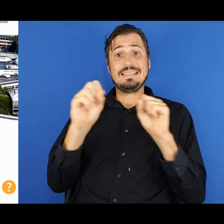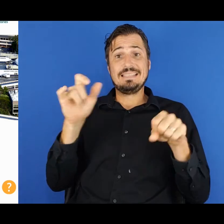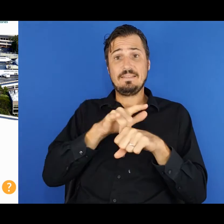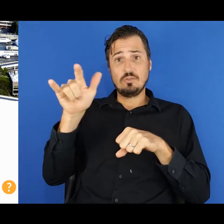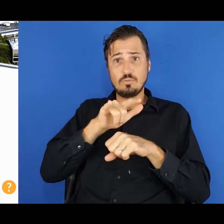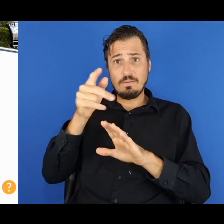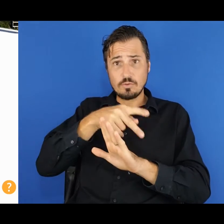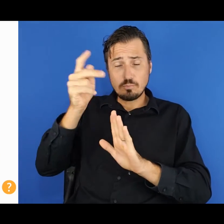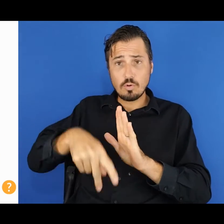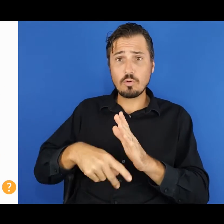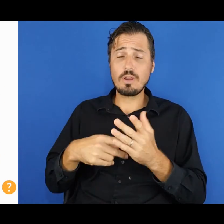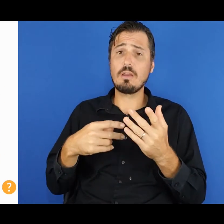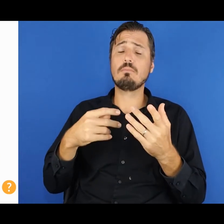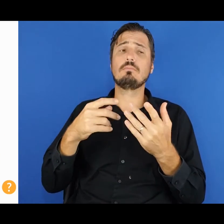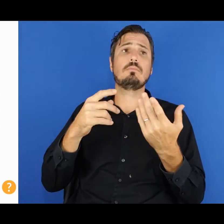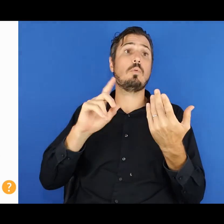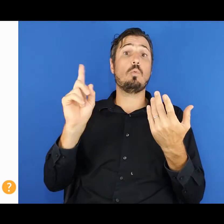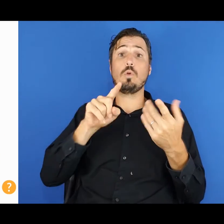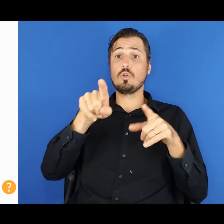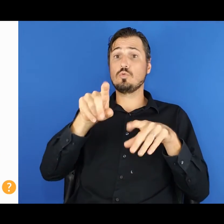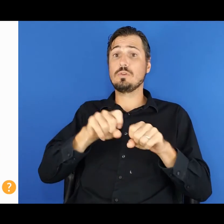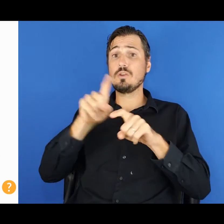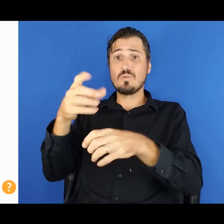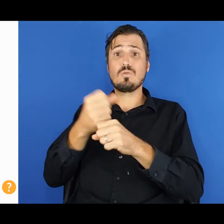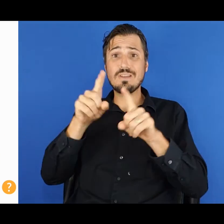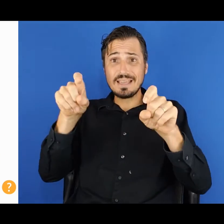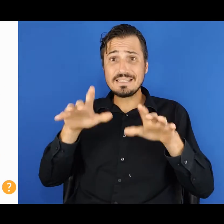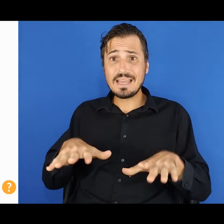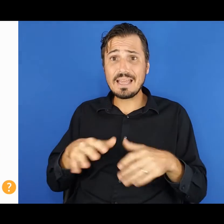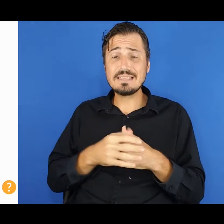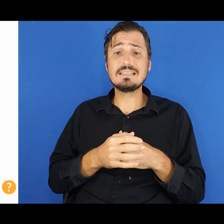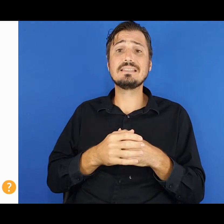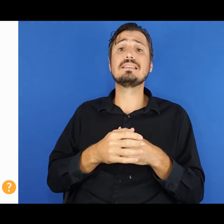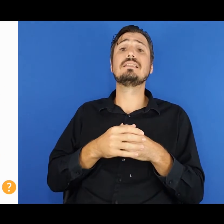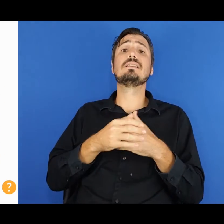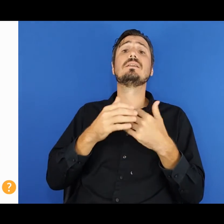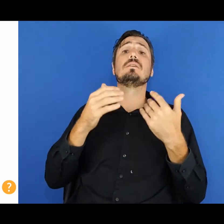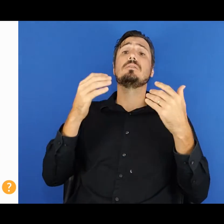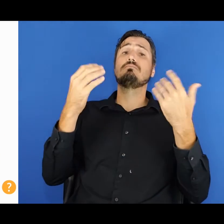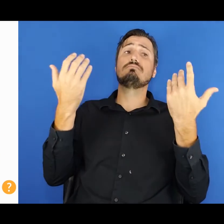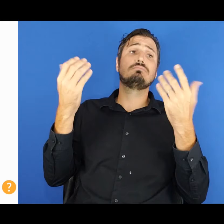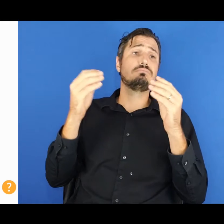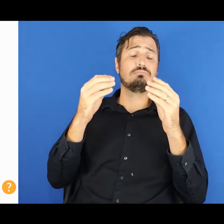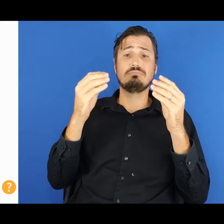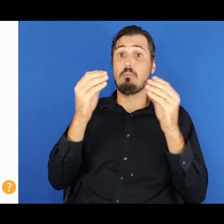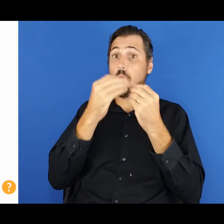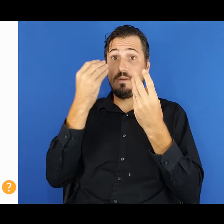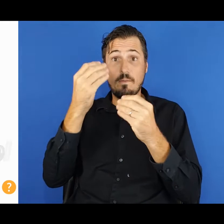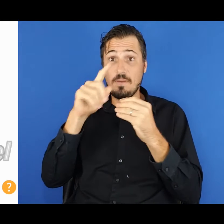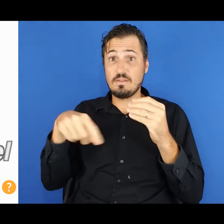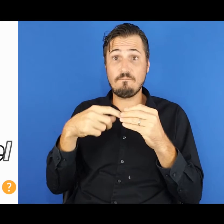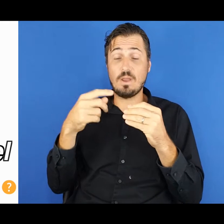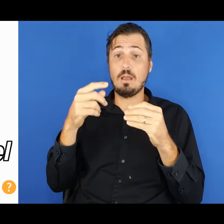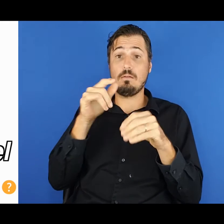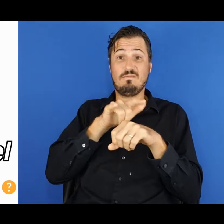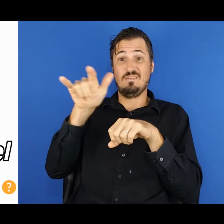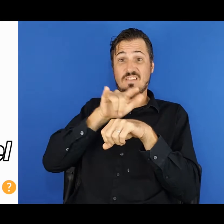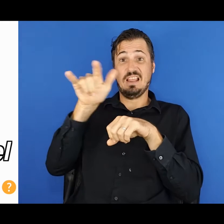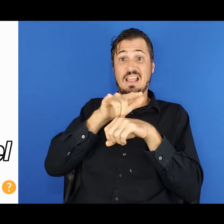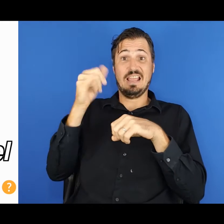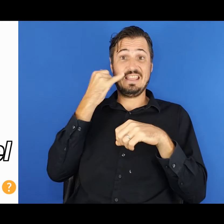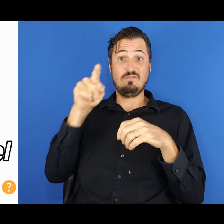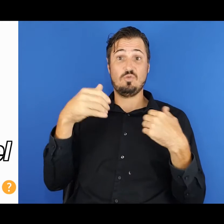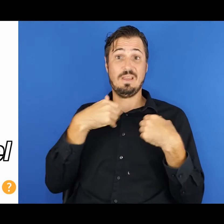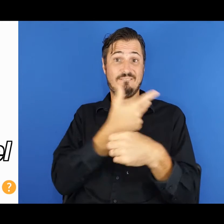Travels program, including a full list of trusted testing partners and more details on the vaccine exemption